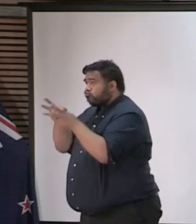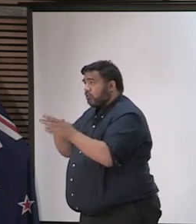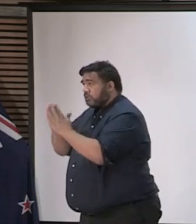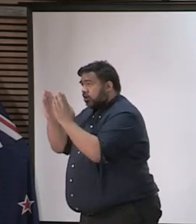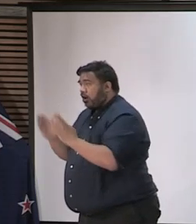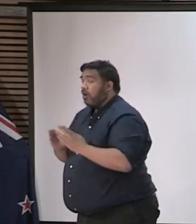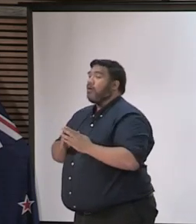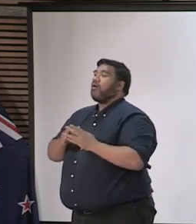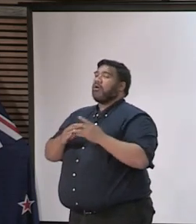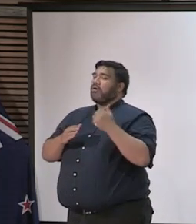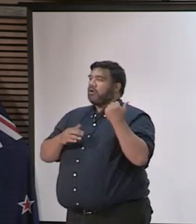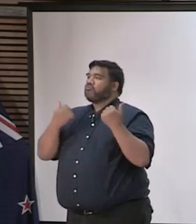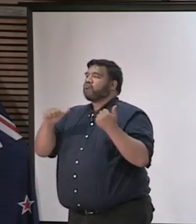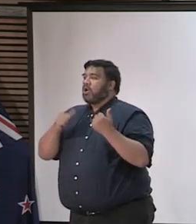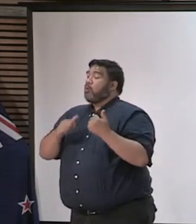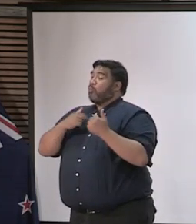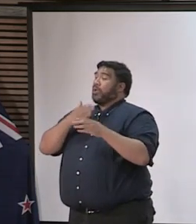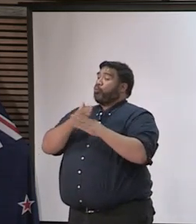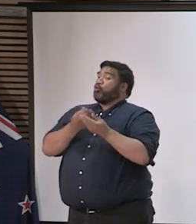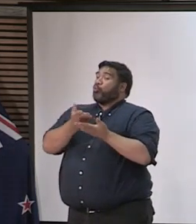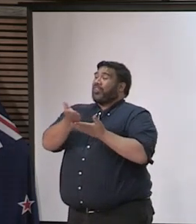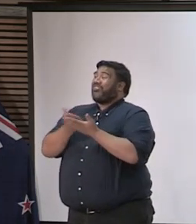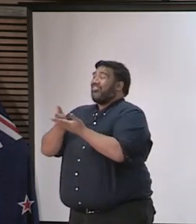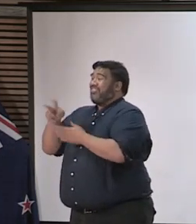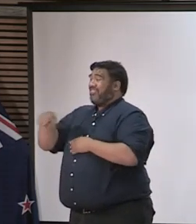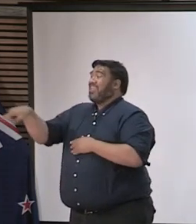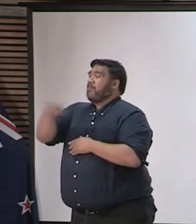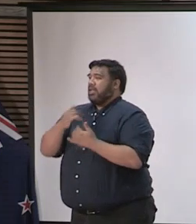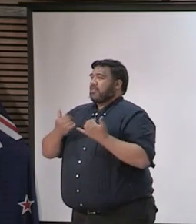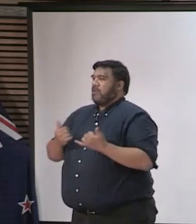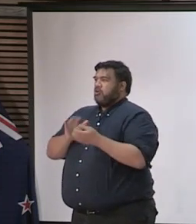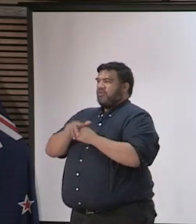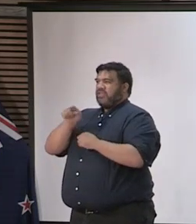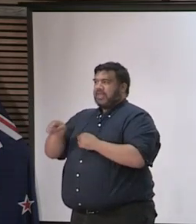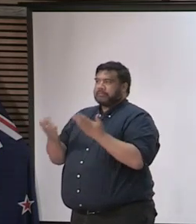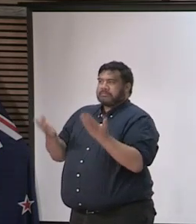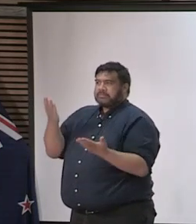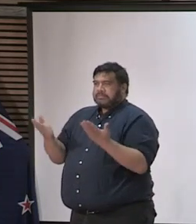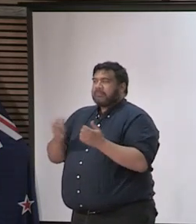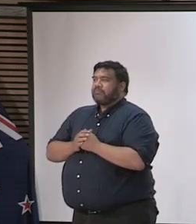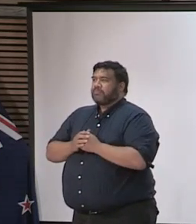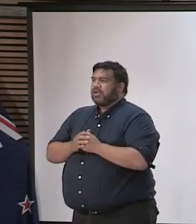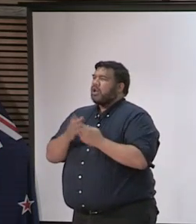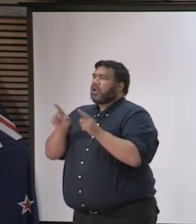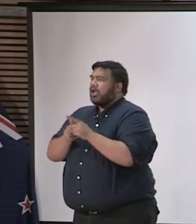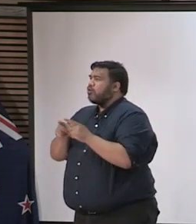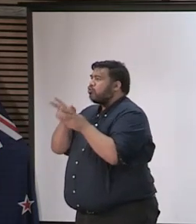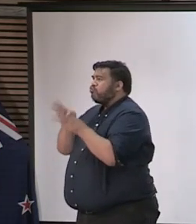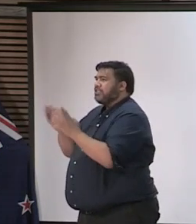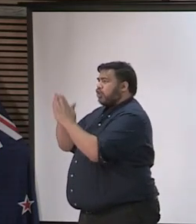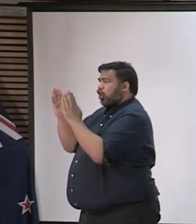care facilities. We've seen in New Zealand, even under the lockdown, a number of clusters inside aged residential care facilities.